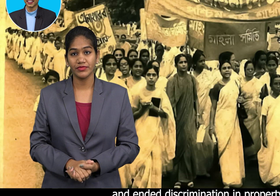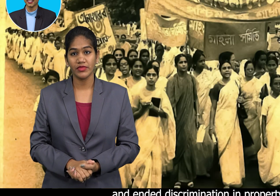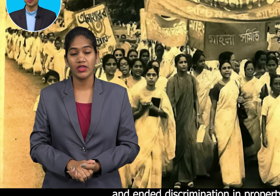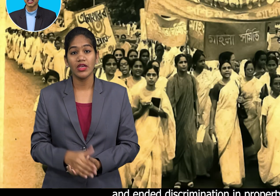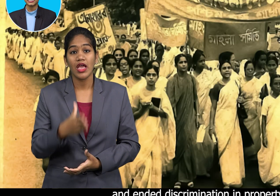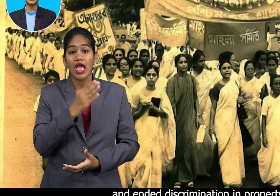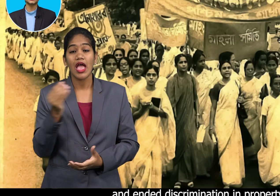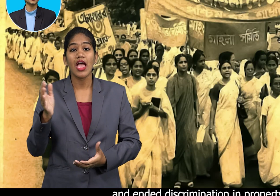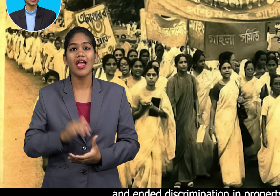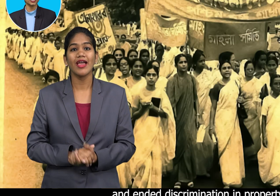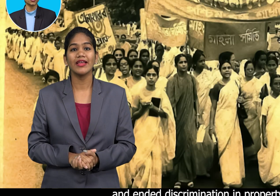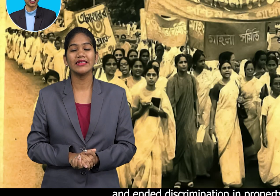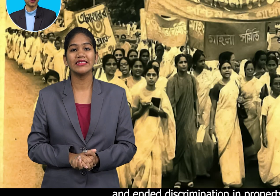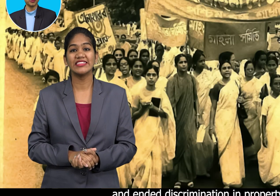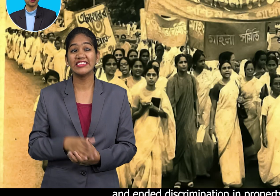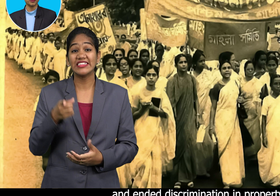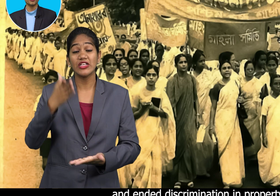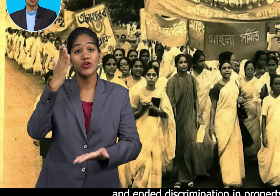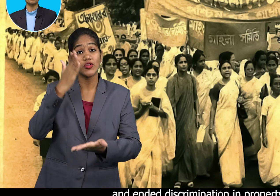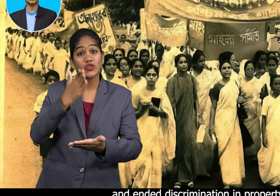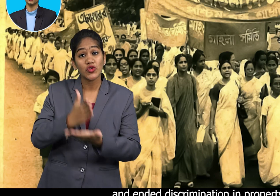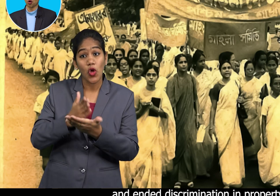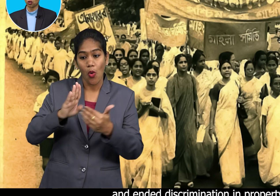and ended discrimination in